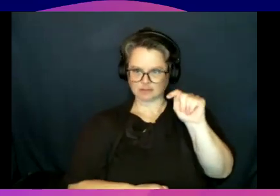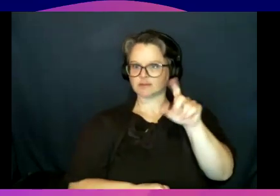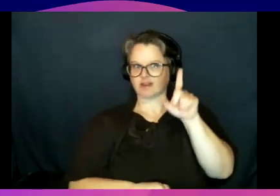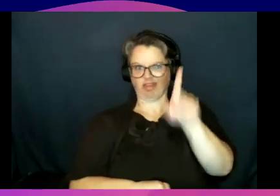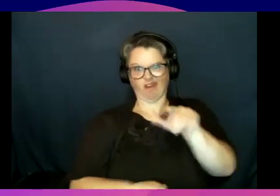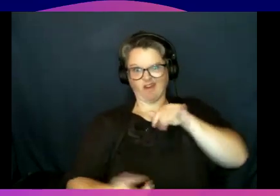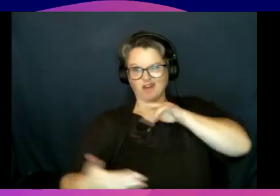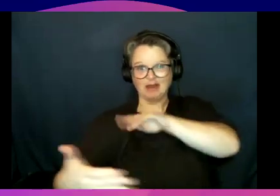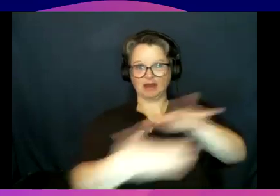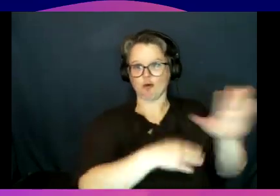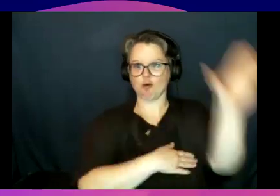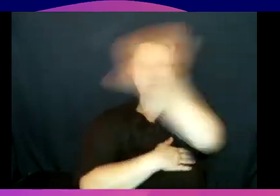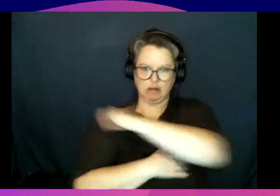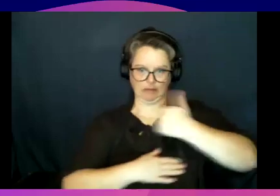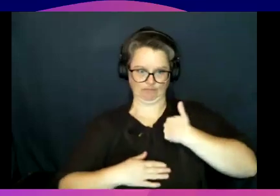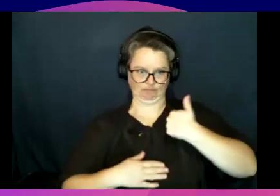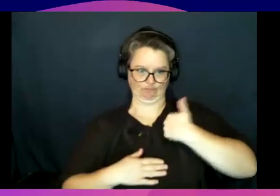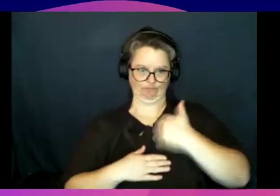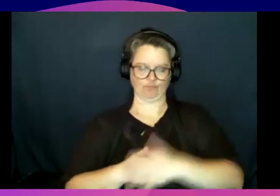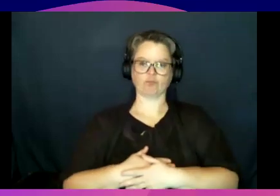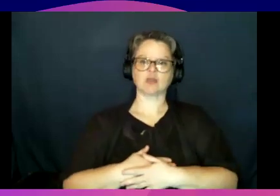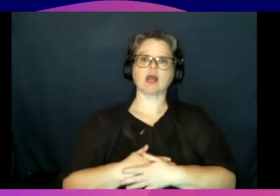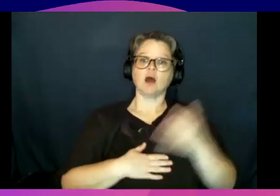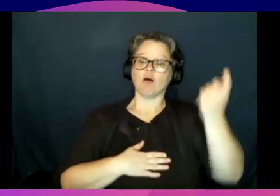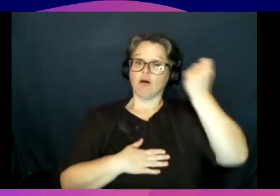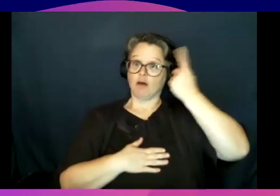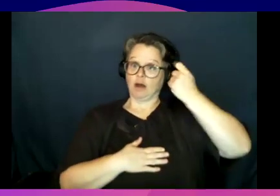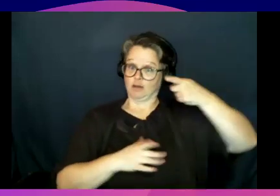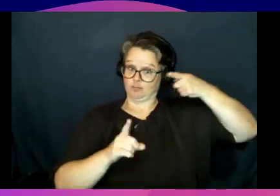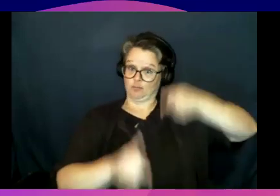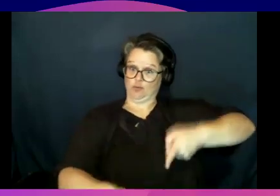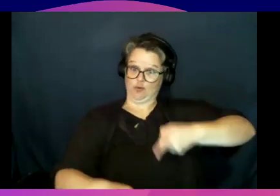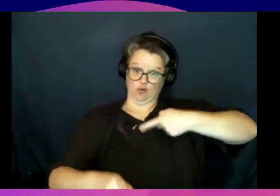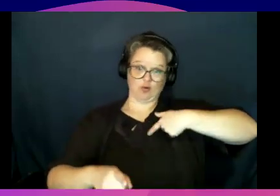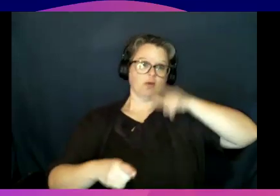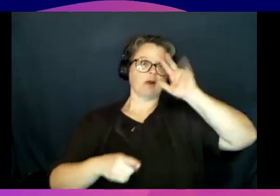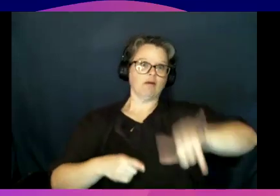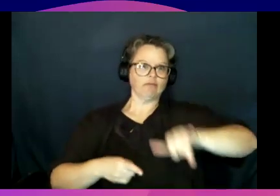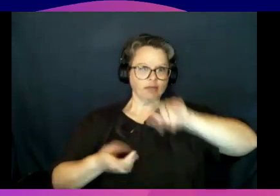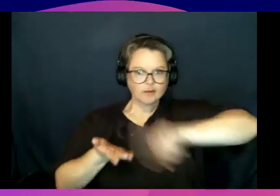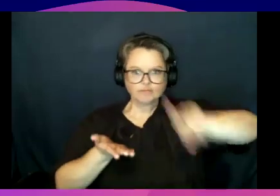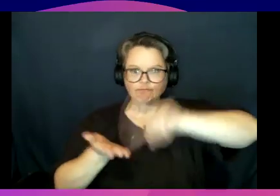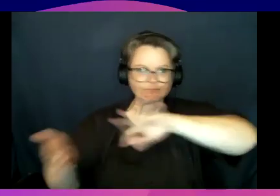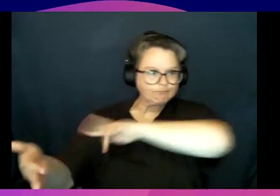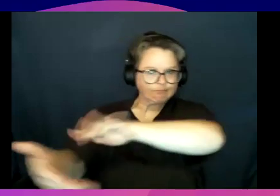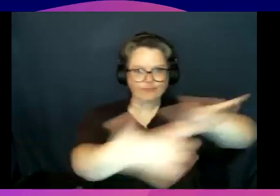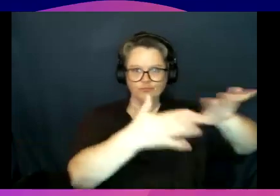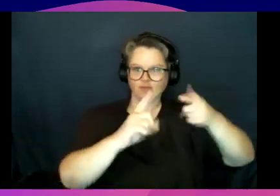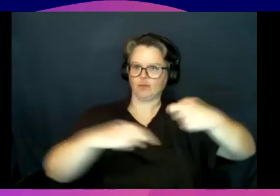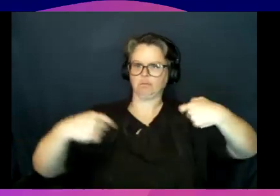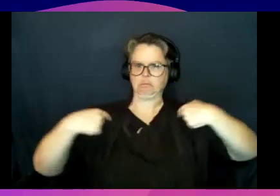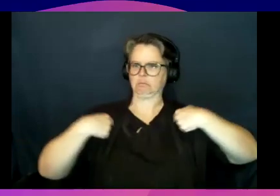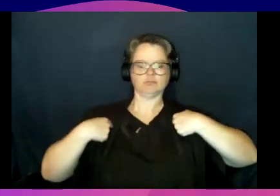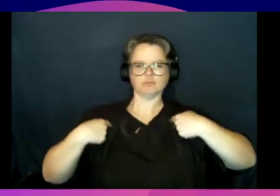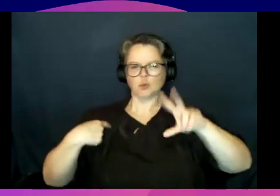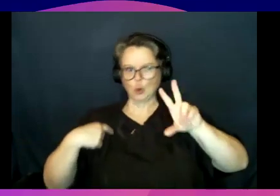lot of experience hearing from workers themselves, listening, learning, and holding space, and trying to understand what it